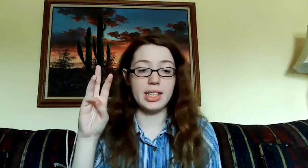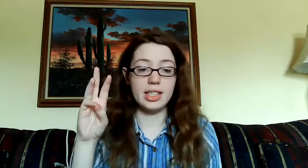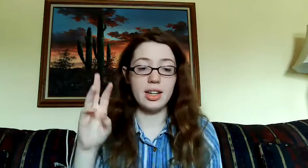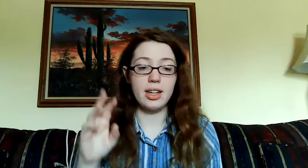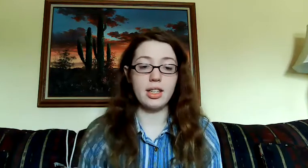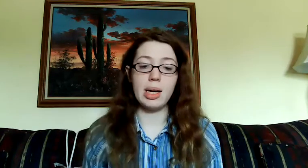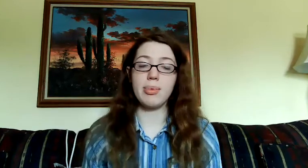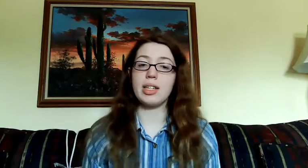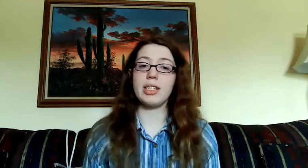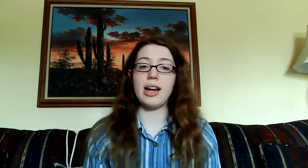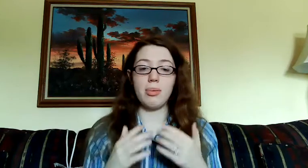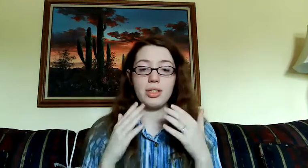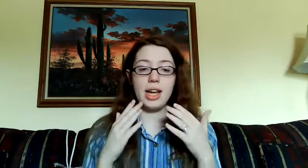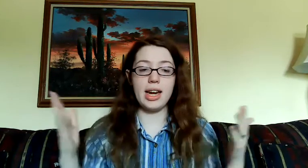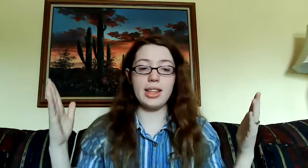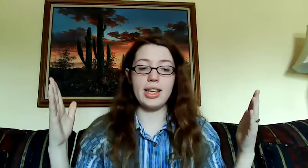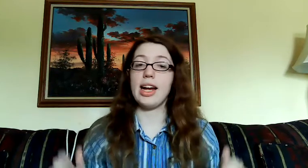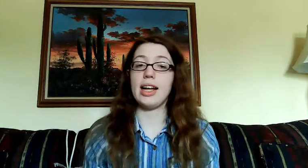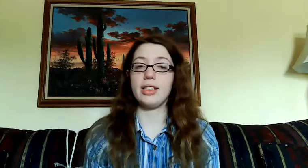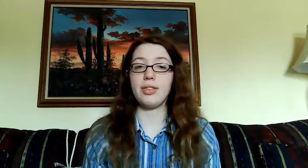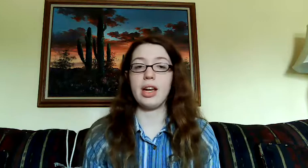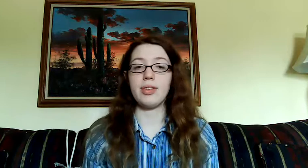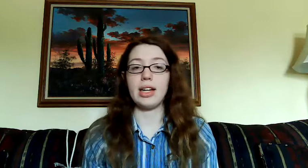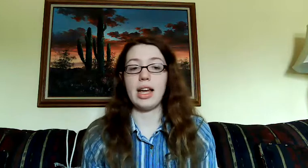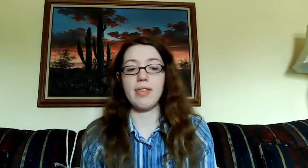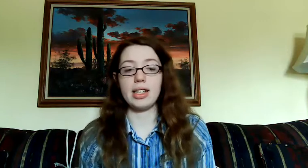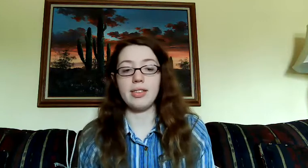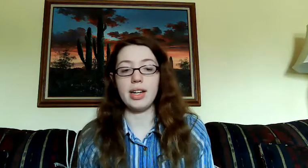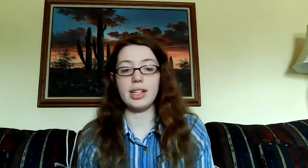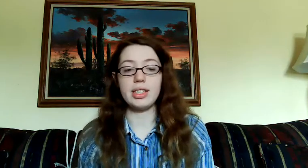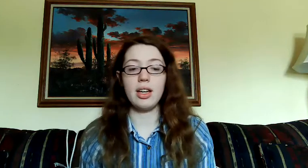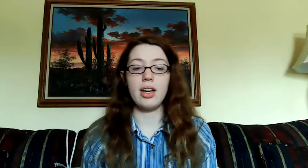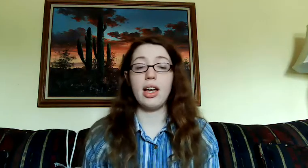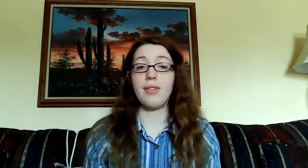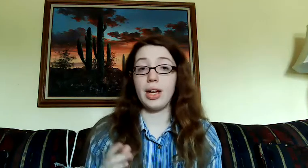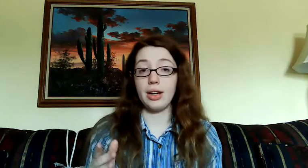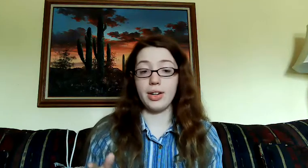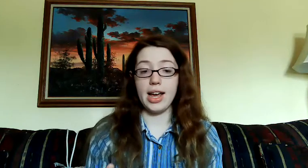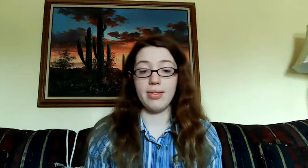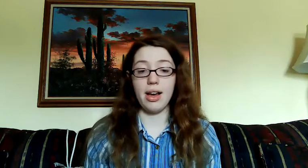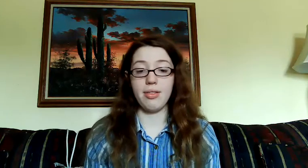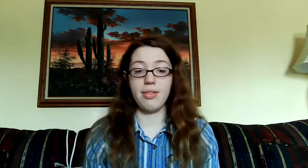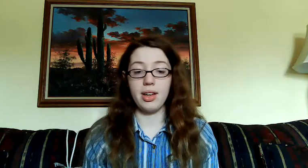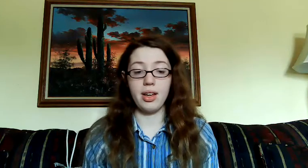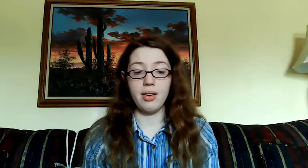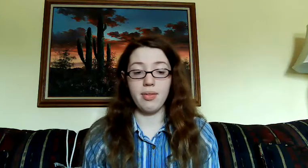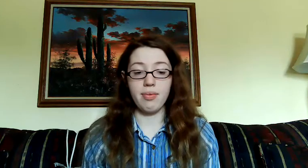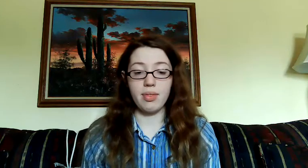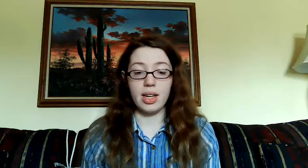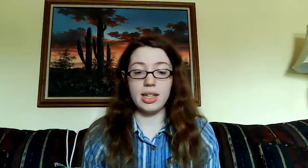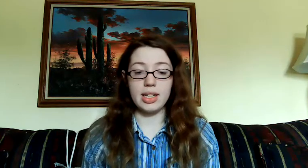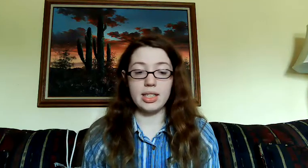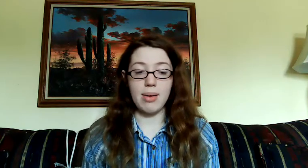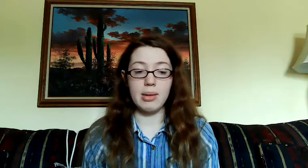you'll be able to sign almost anything that has to do with everyday life activities, if you get creative enough. It takes time to master the